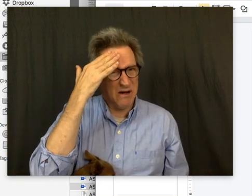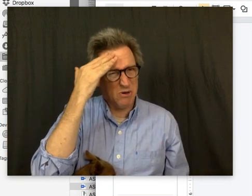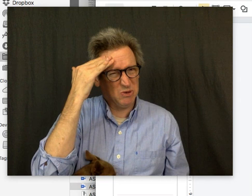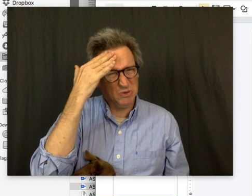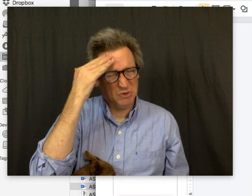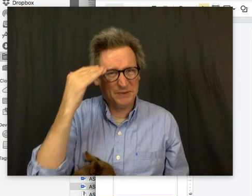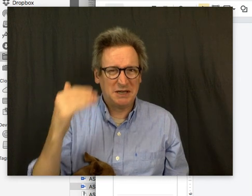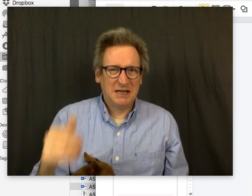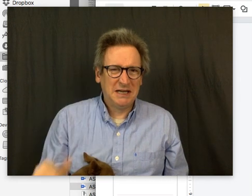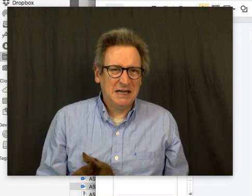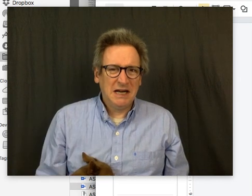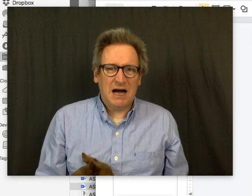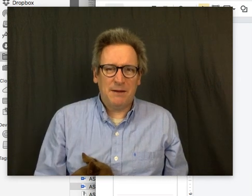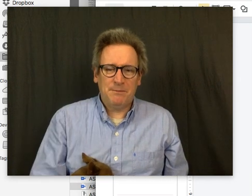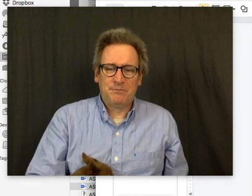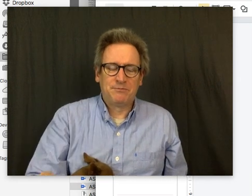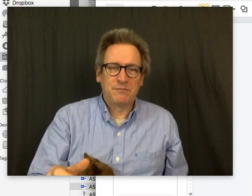ow.